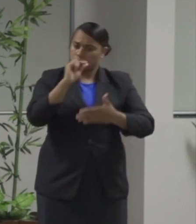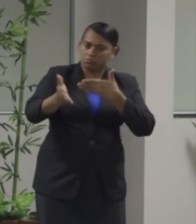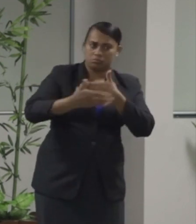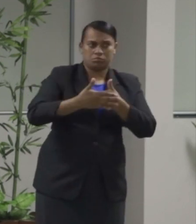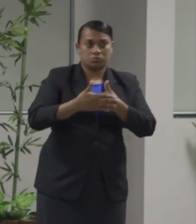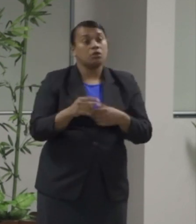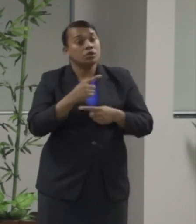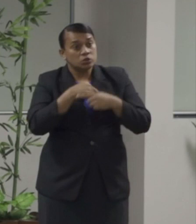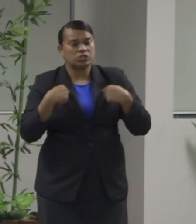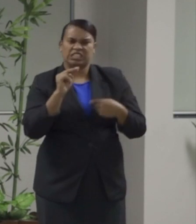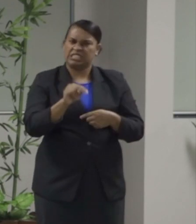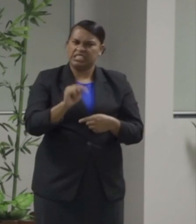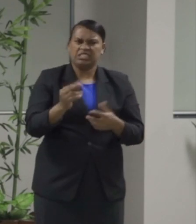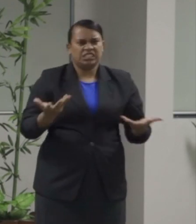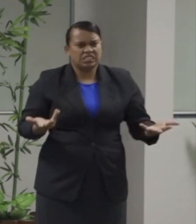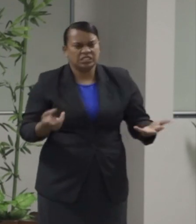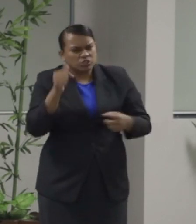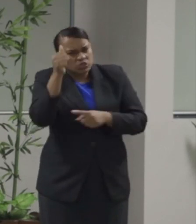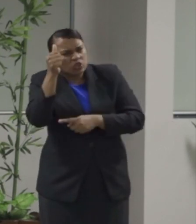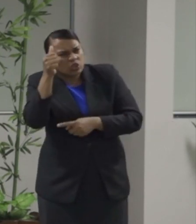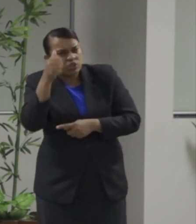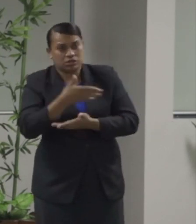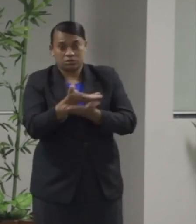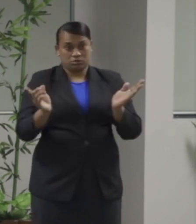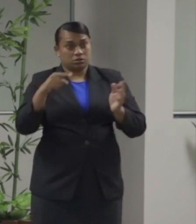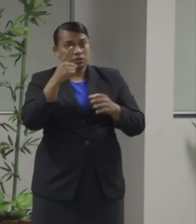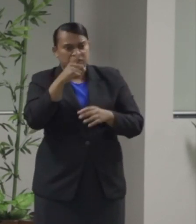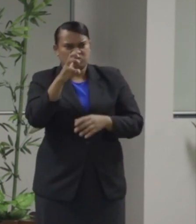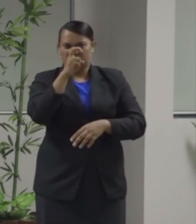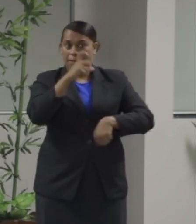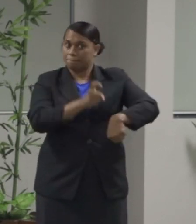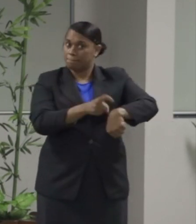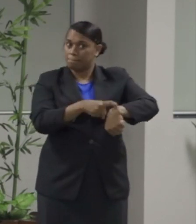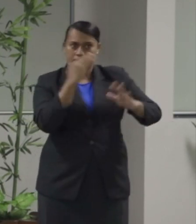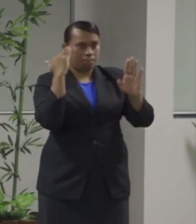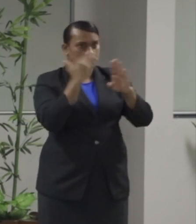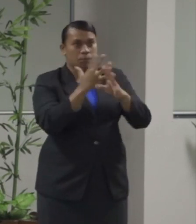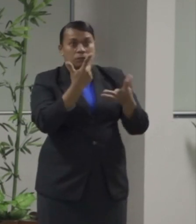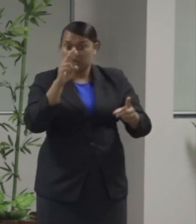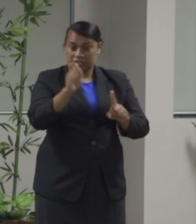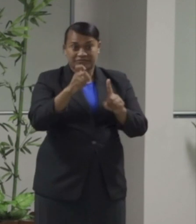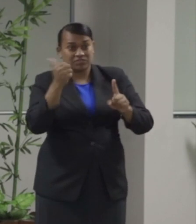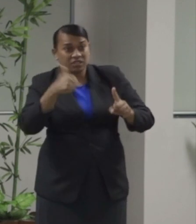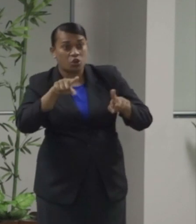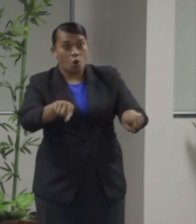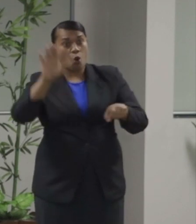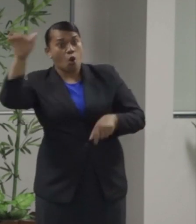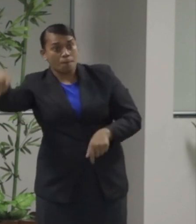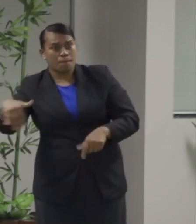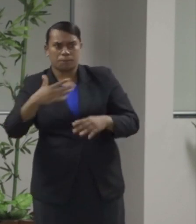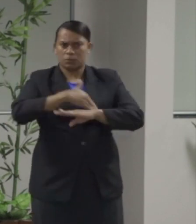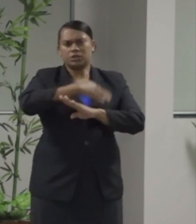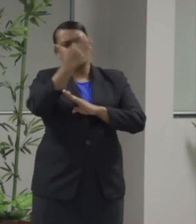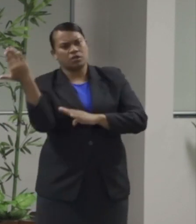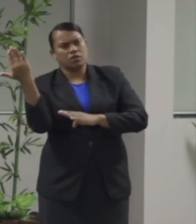enforced curfew, in addition to our directives for all Fijians to stay at home at all hours of the day, will have unseen